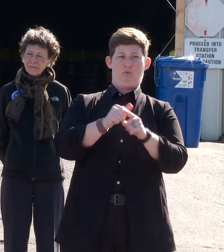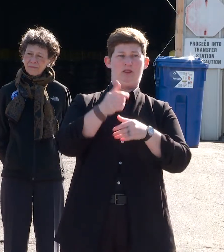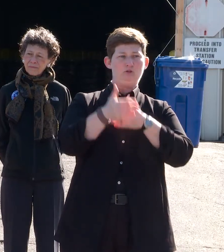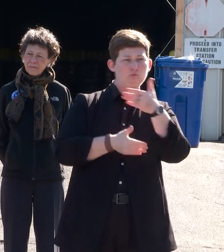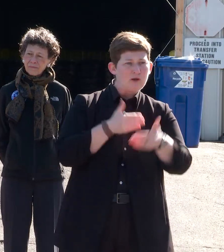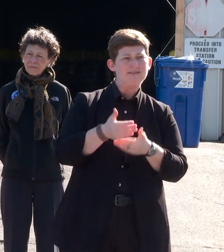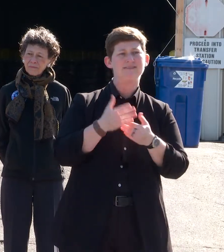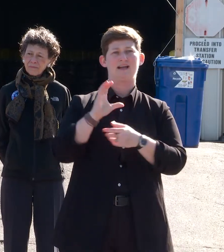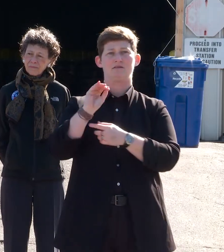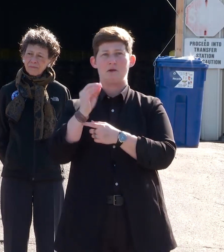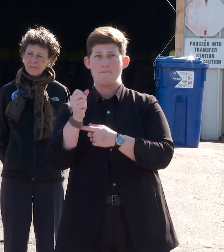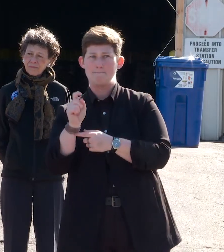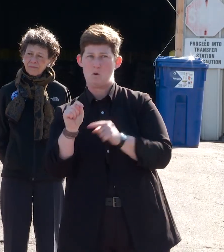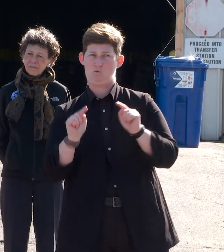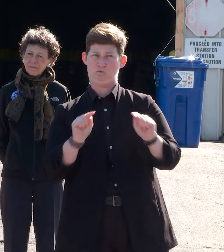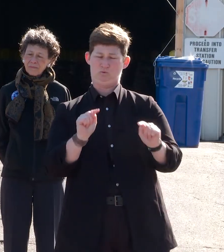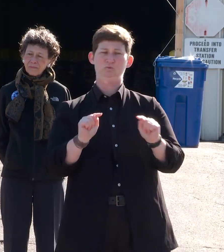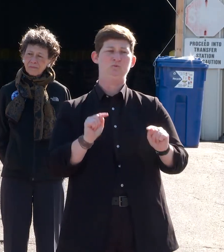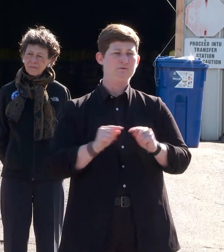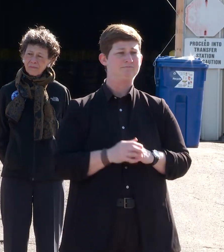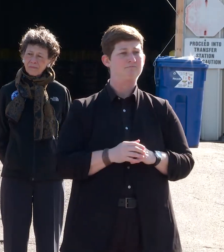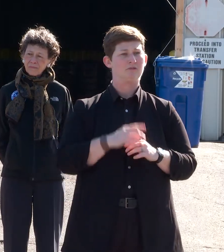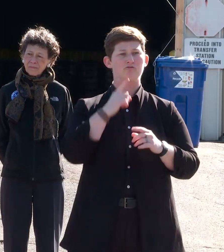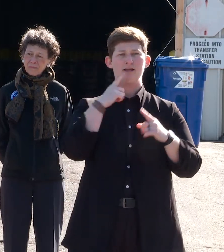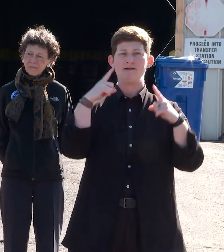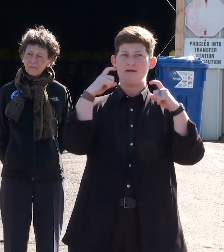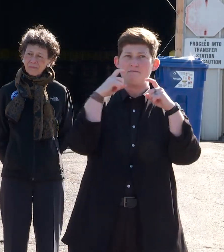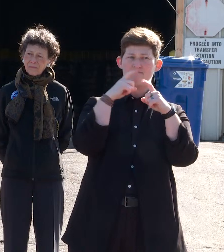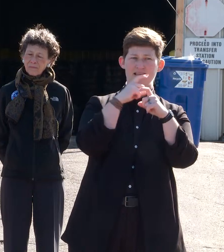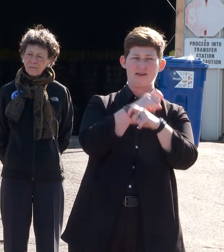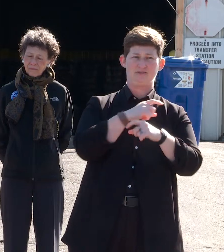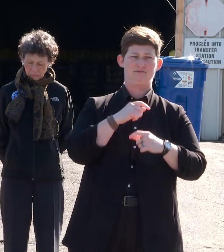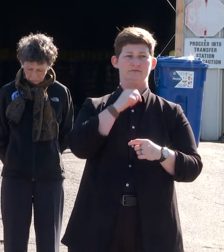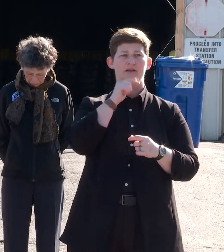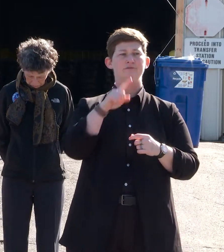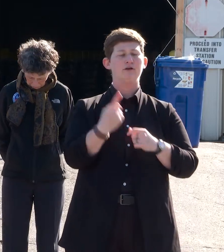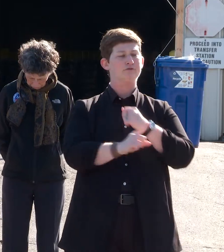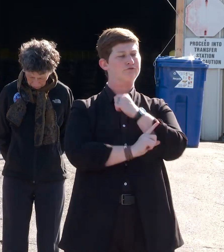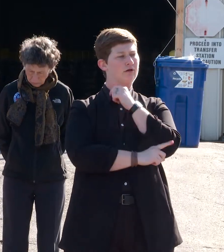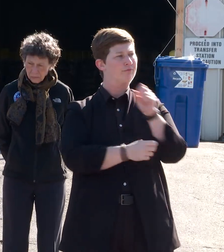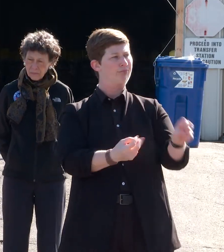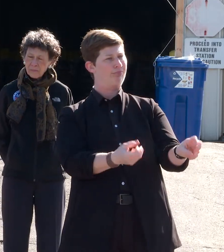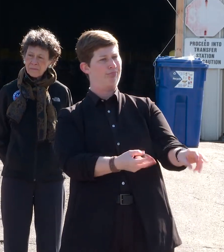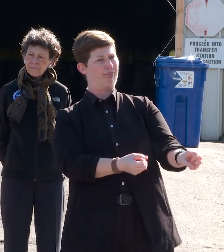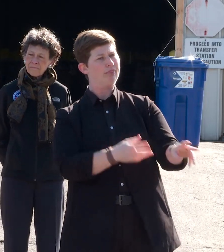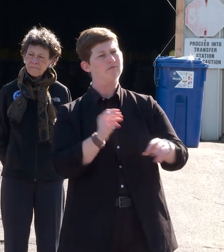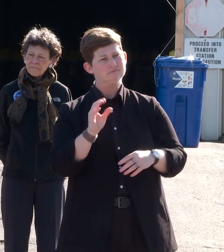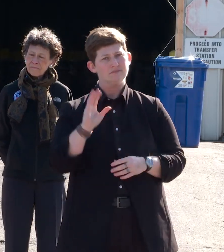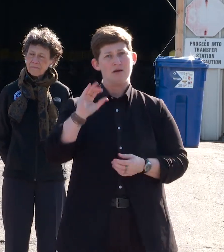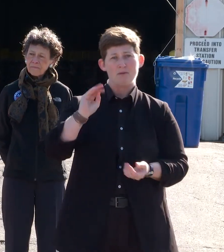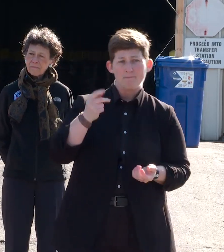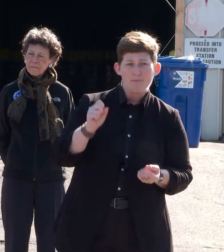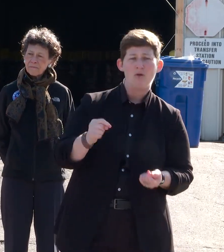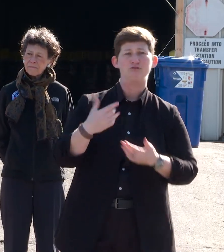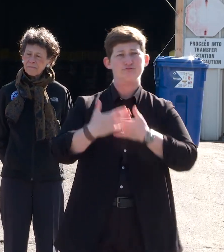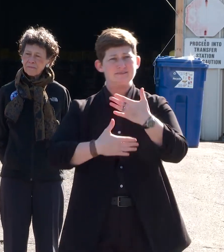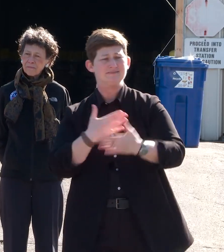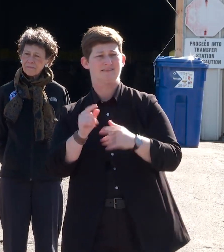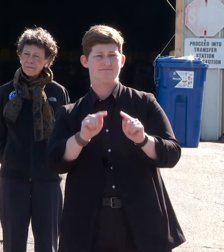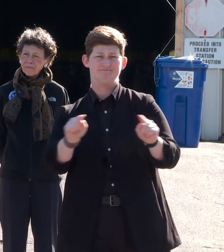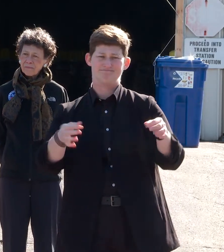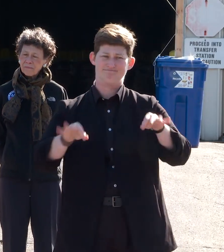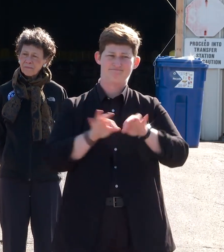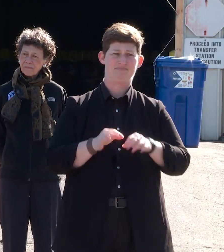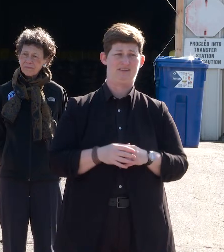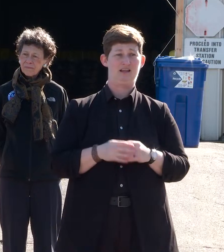a little bit more complicated and a little harder than just taking the trash in. Our landfills, so many of them, have reached their maximum